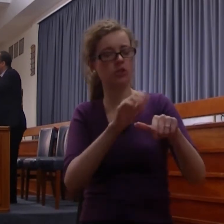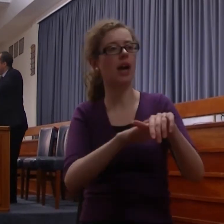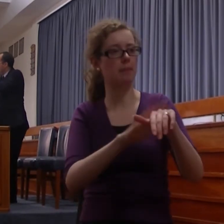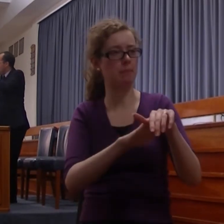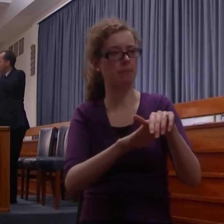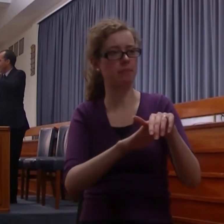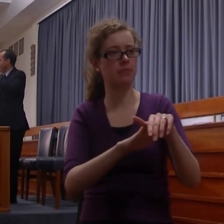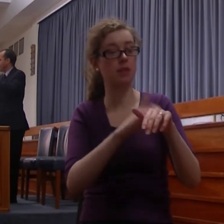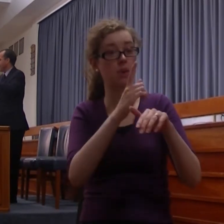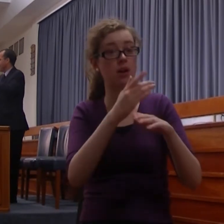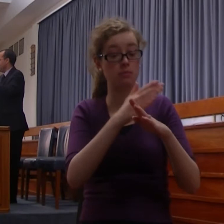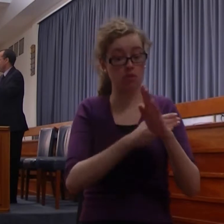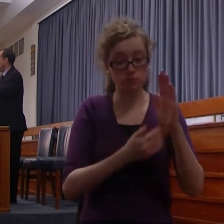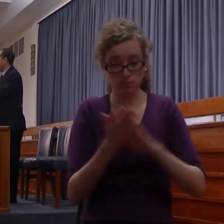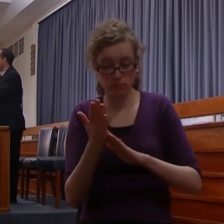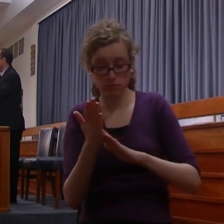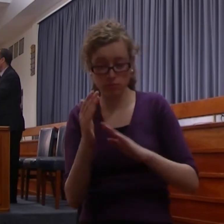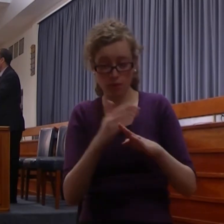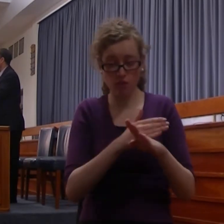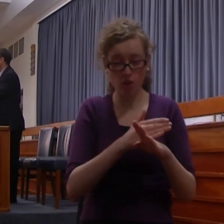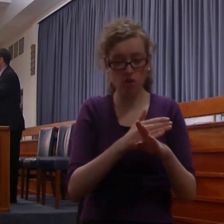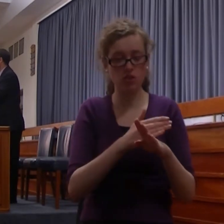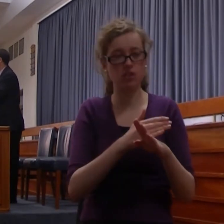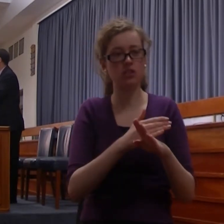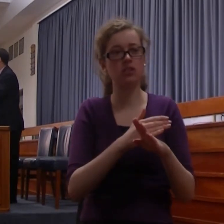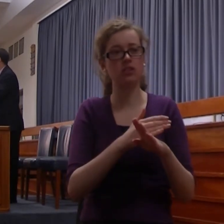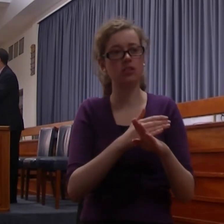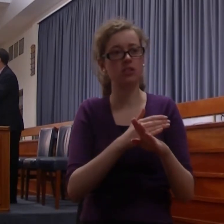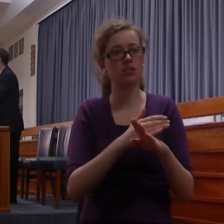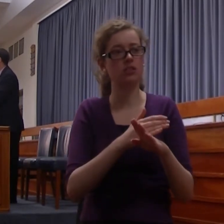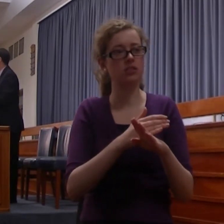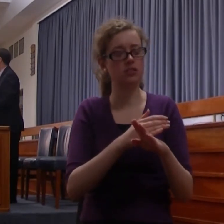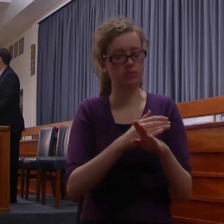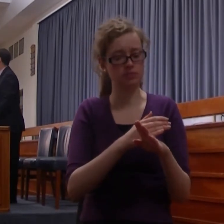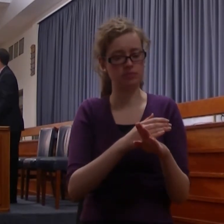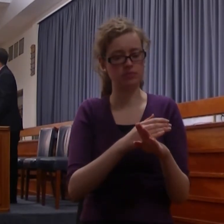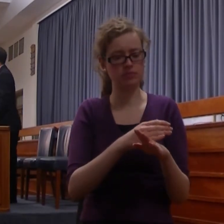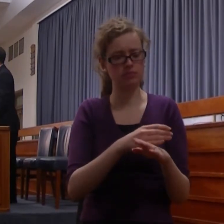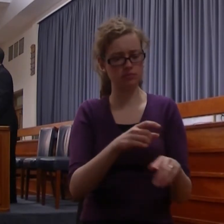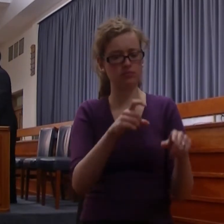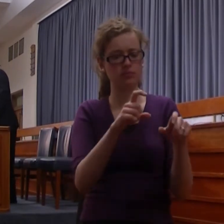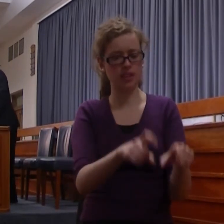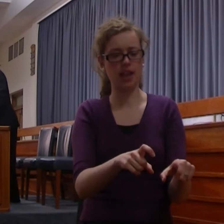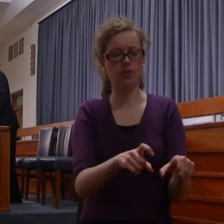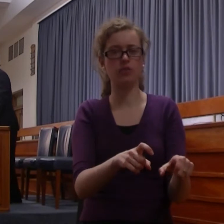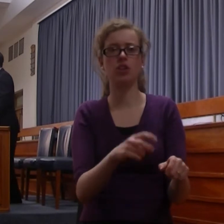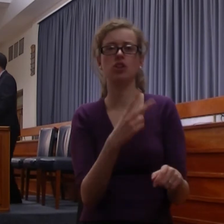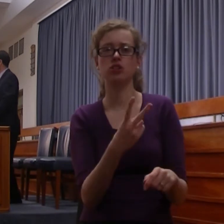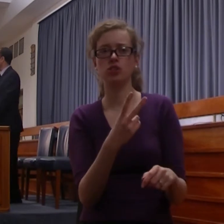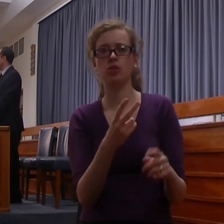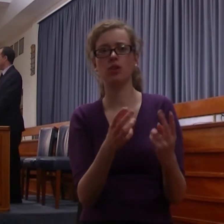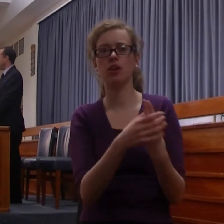second missionary journey. He stayed there for a very short time, but before